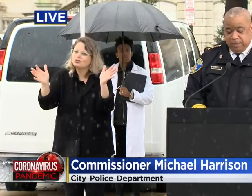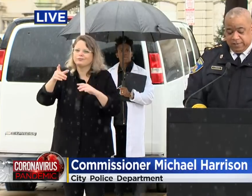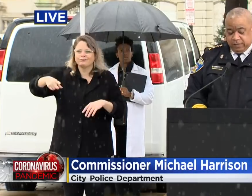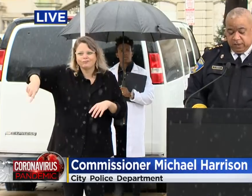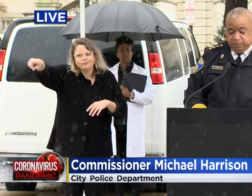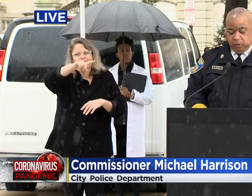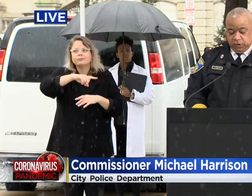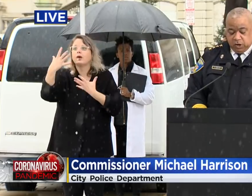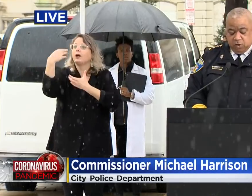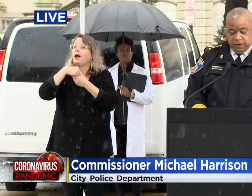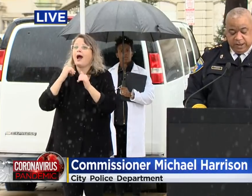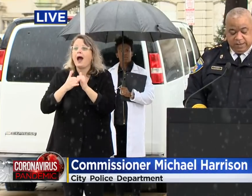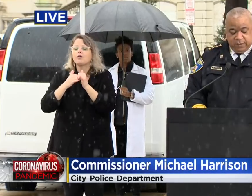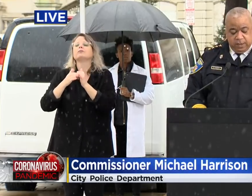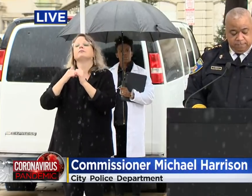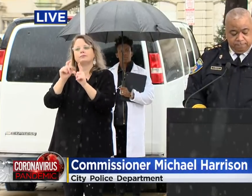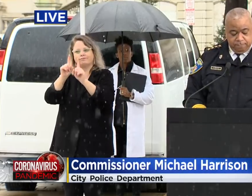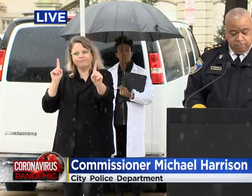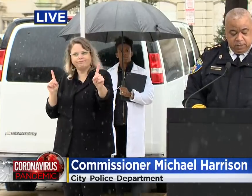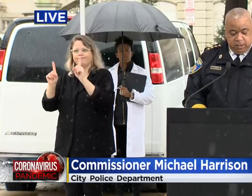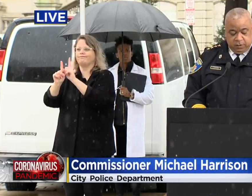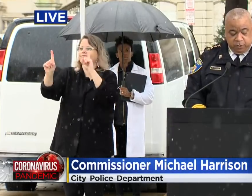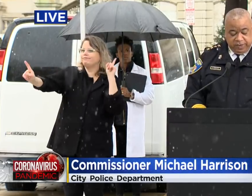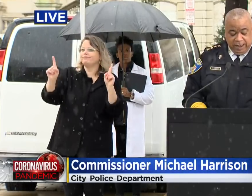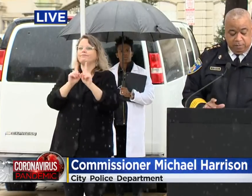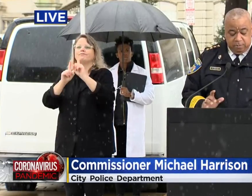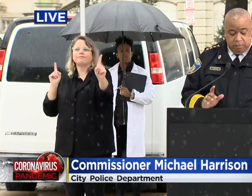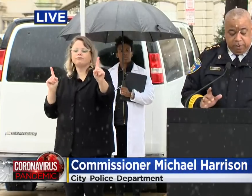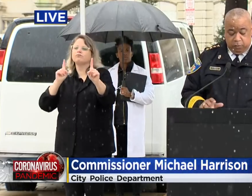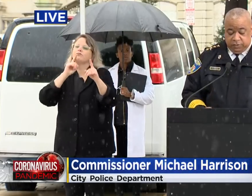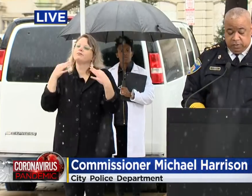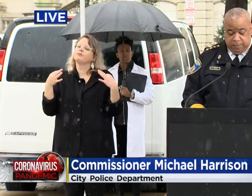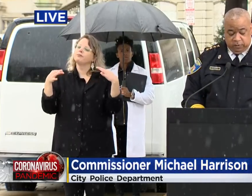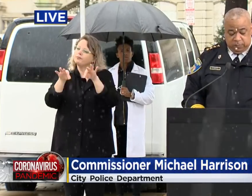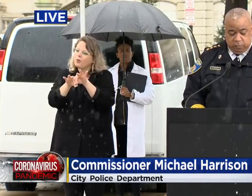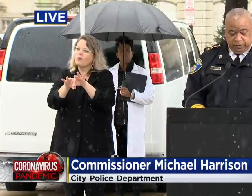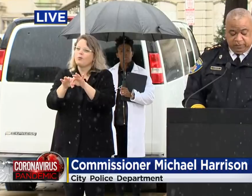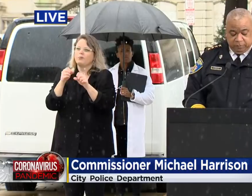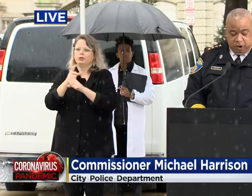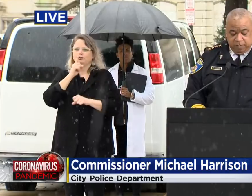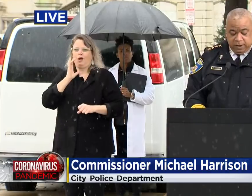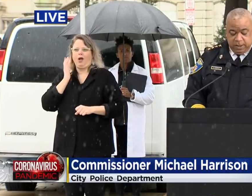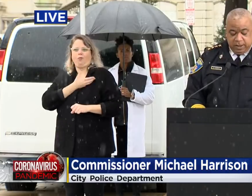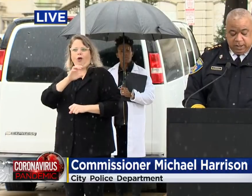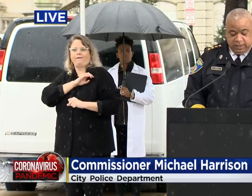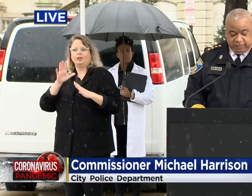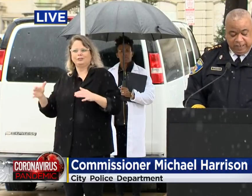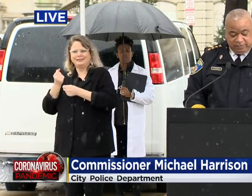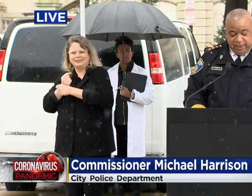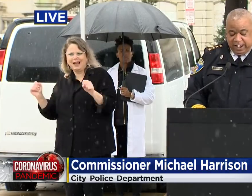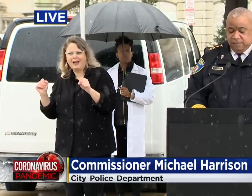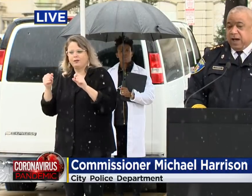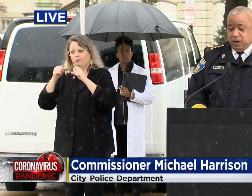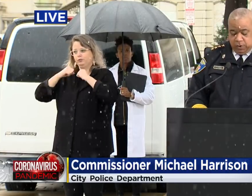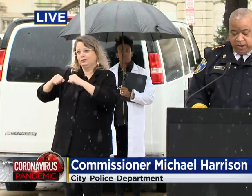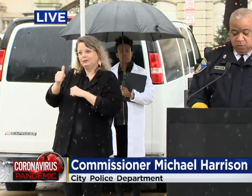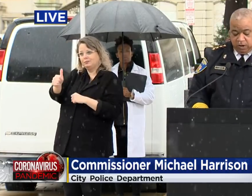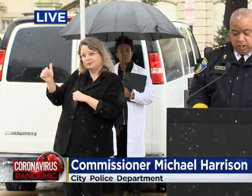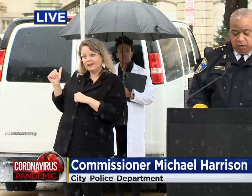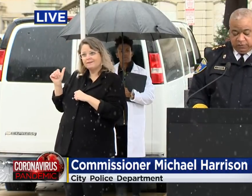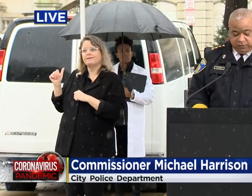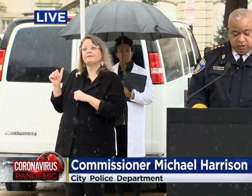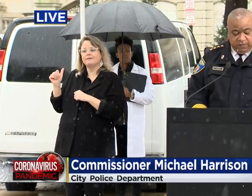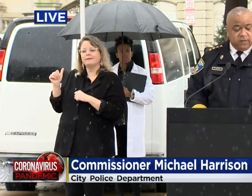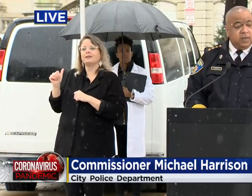in minimizing the exposure to COVID-19. To protect both, the Baltimore Police Department is assessing and evaluating